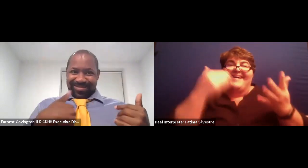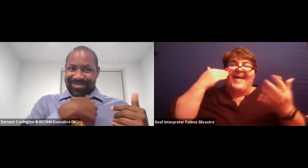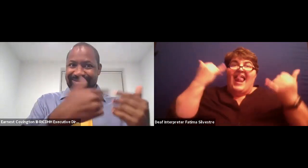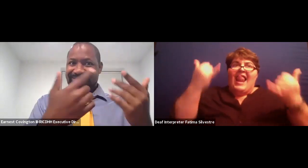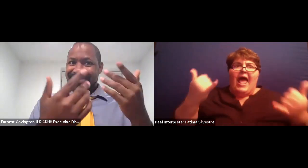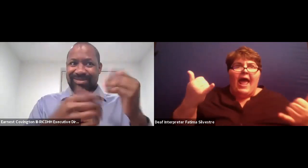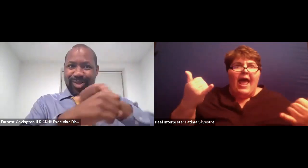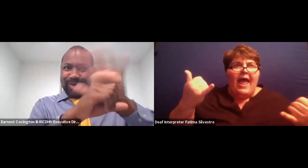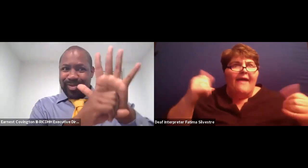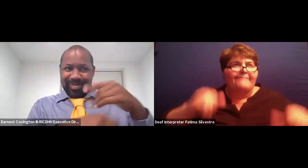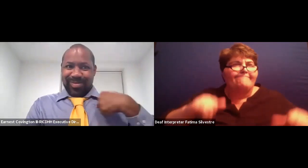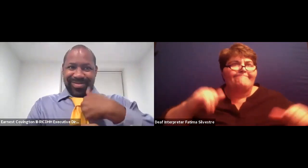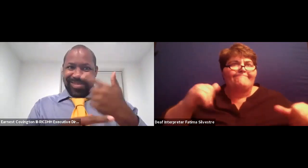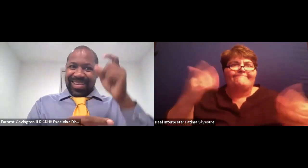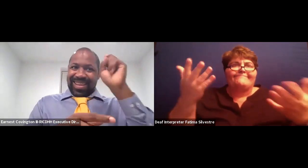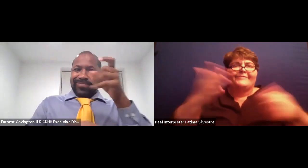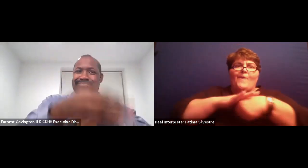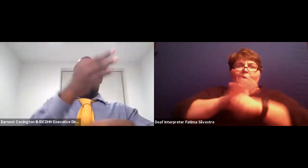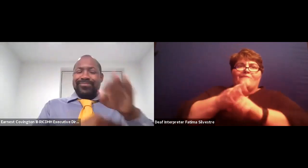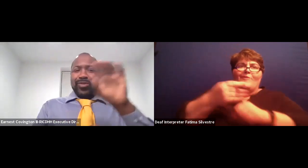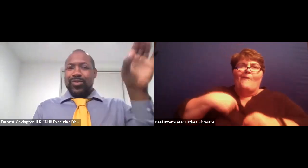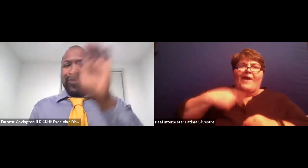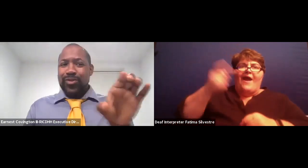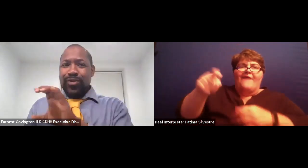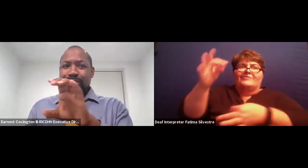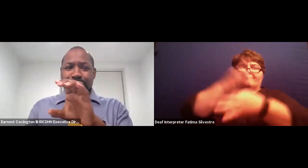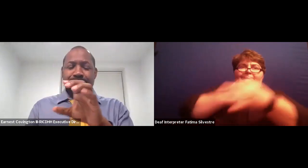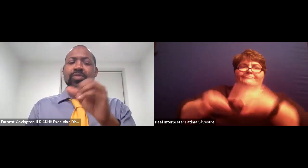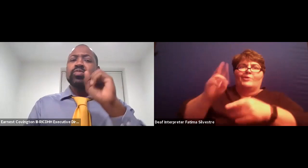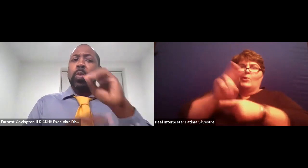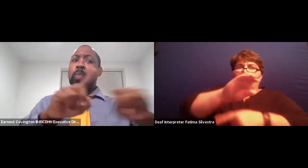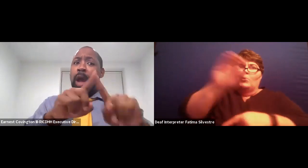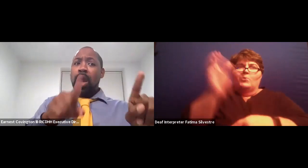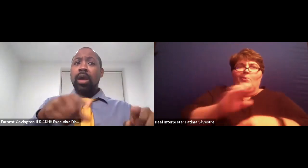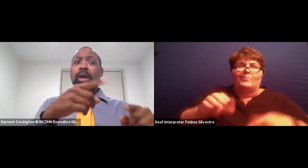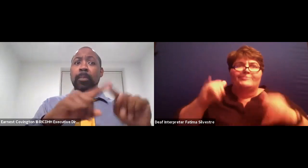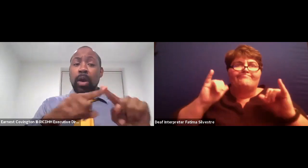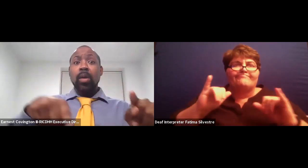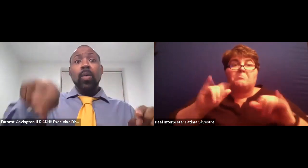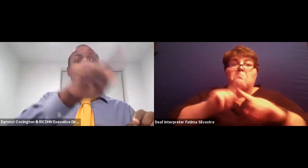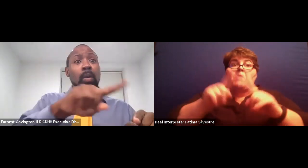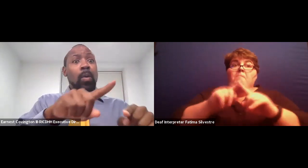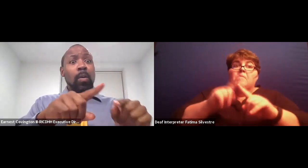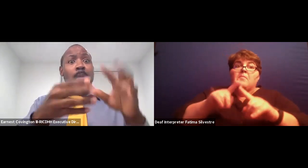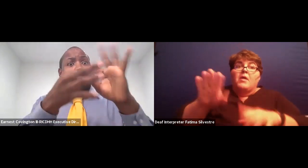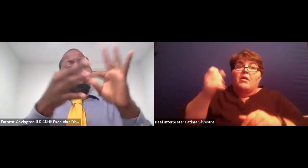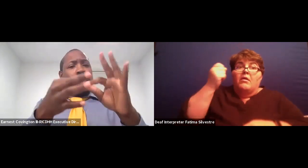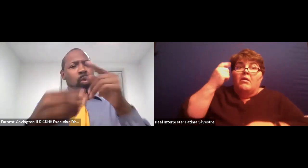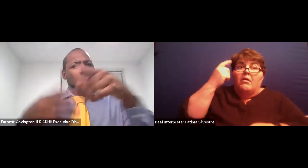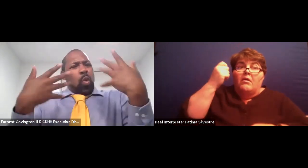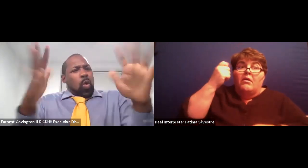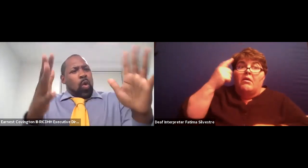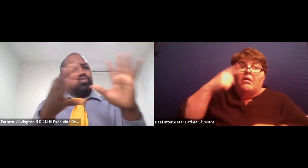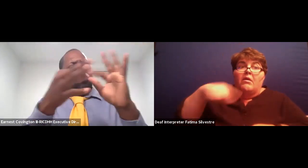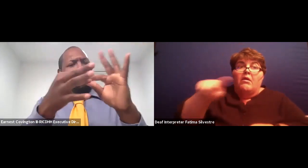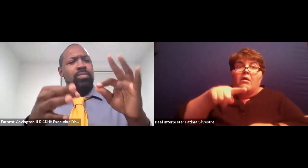live. That's impossible. That wouldn't be safe with the virus. So we had to be creative and do this on Zoom. But we feel